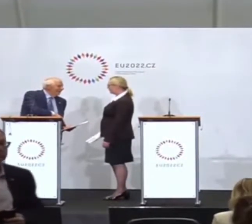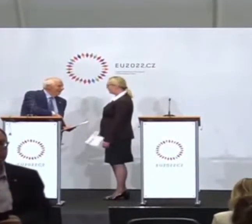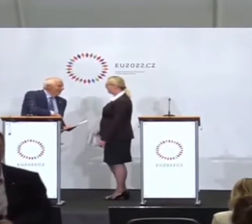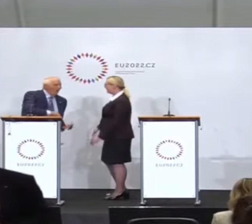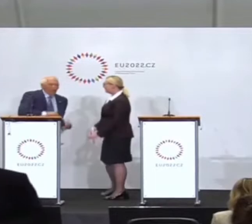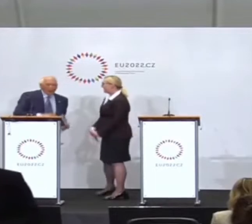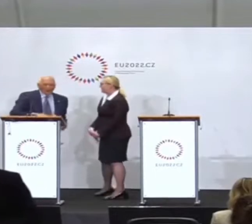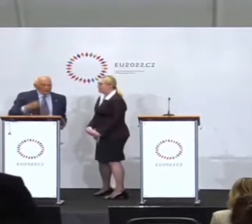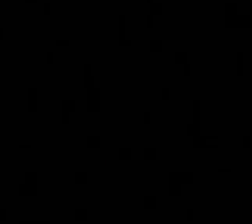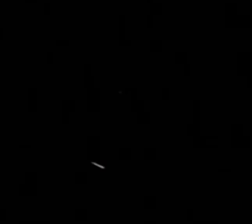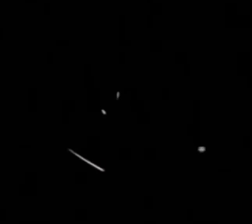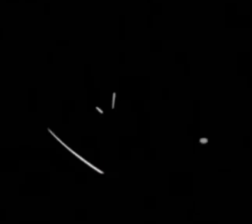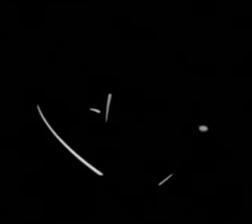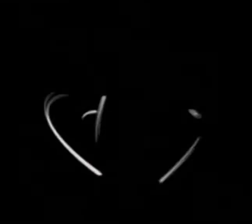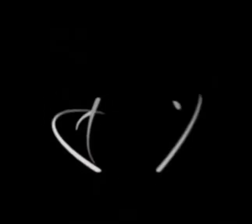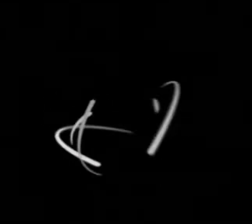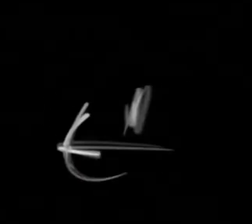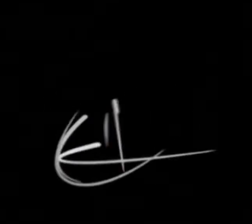No. No.